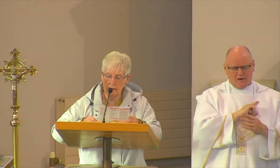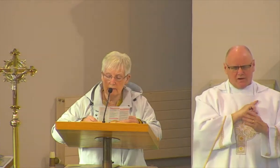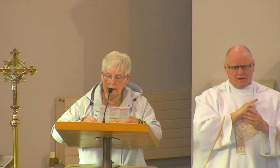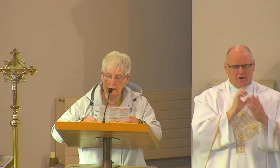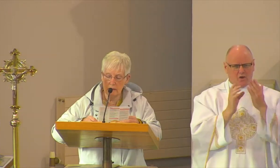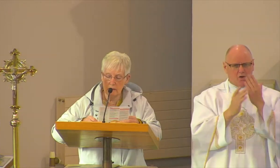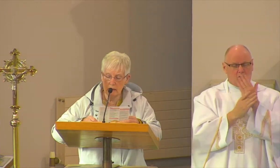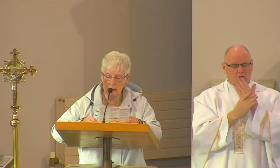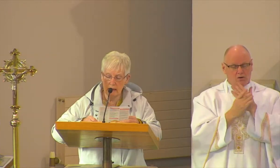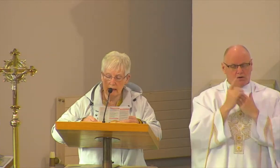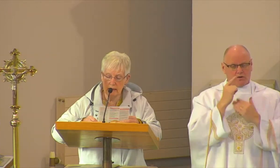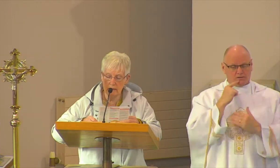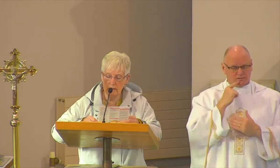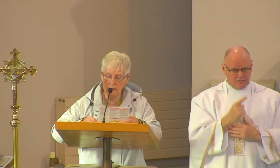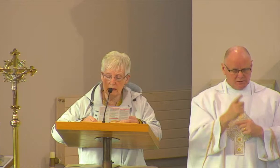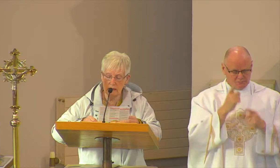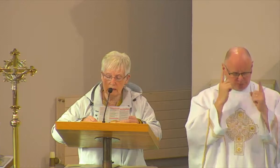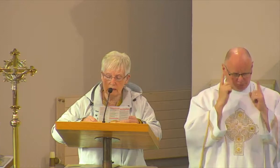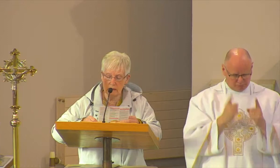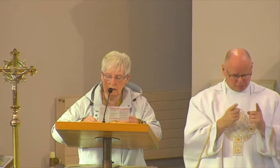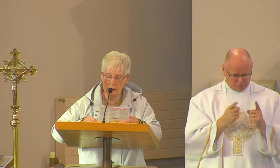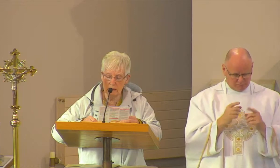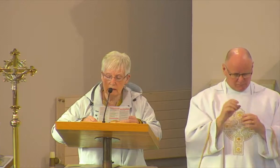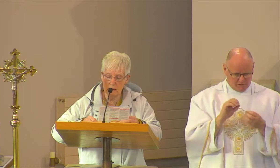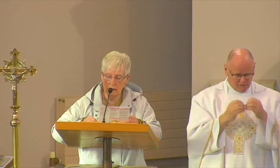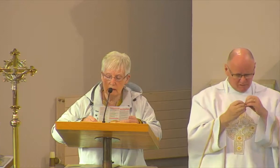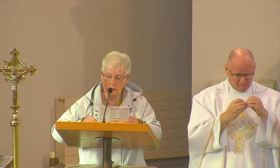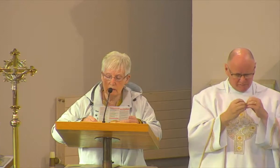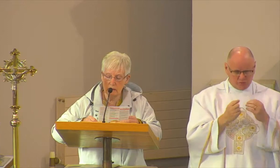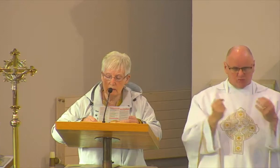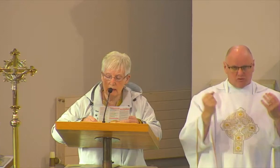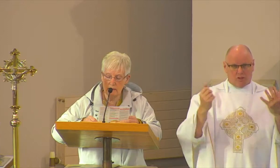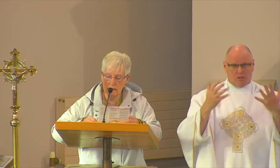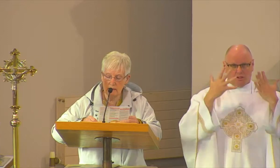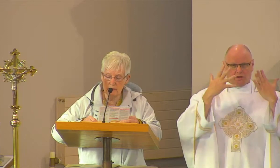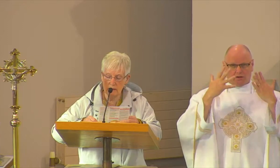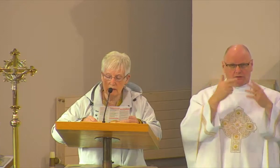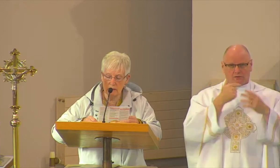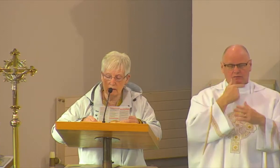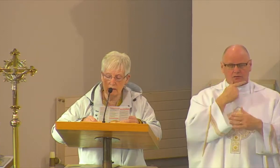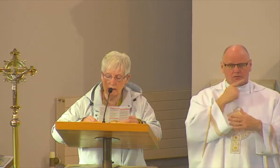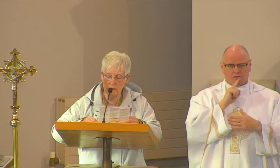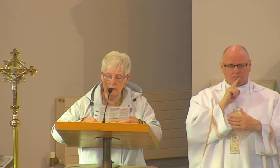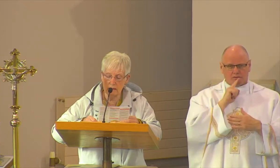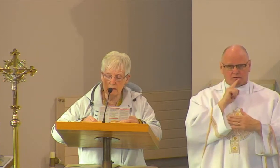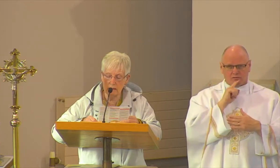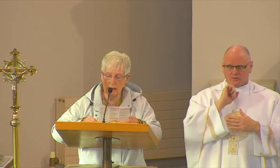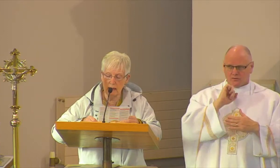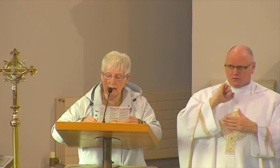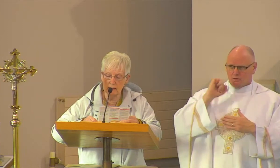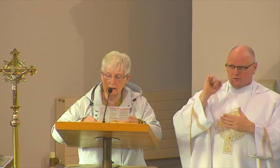made you a light for the nations, so that my salvation may reach the ends of the